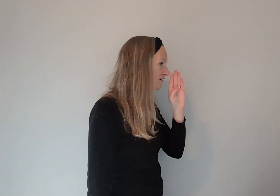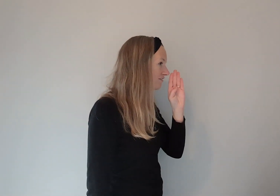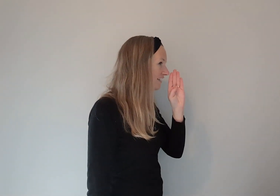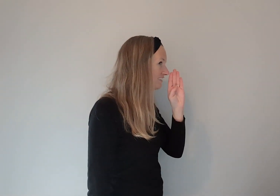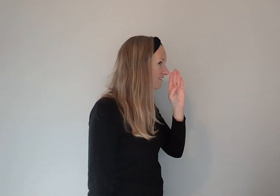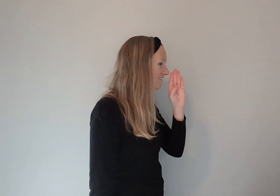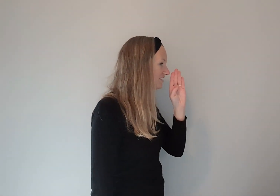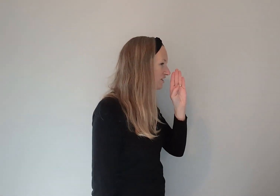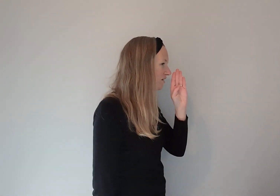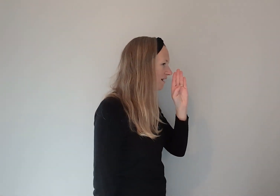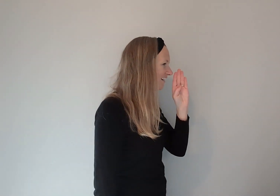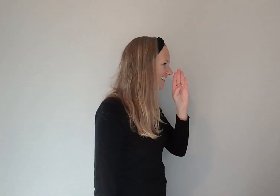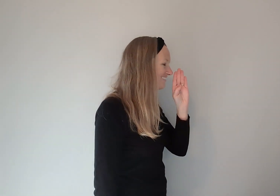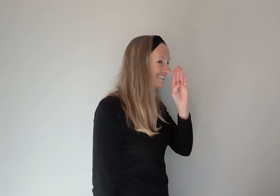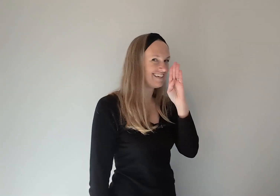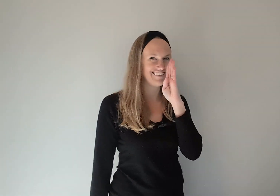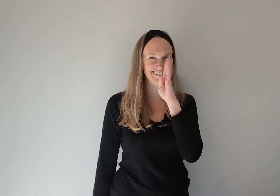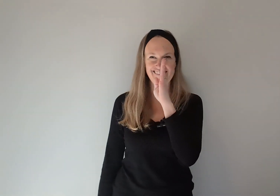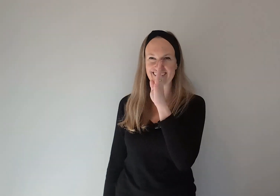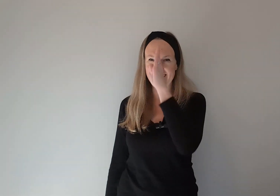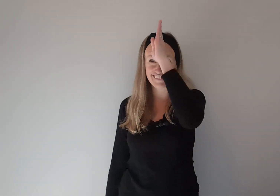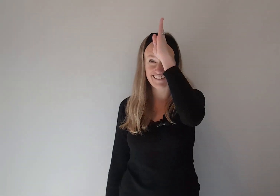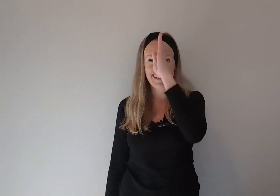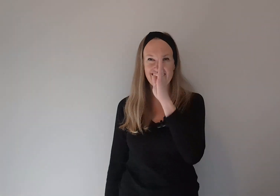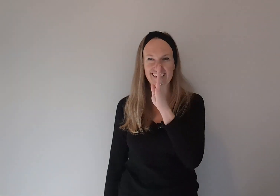your face. You don't have to turn your body. I'm just letting you see what it is. Okay?